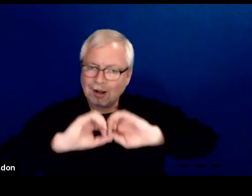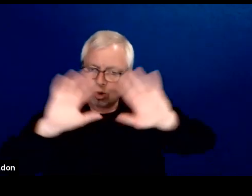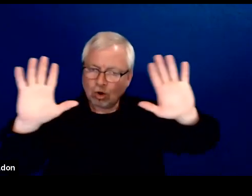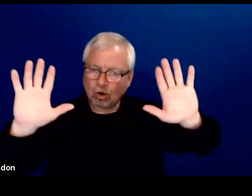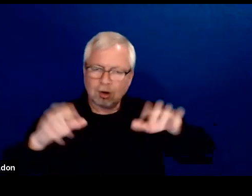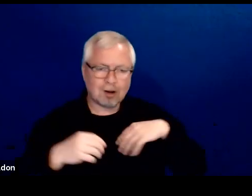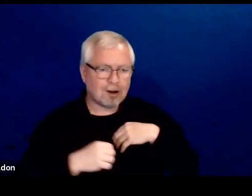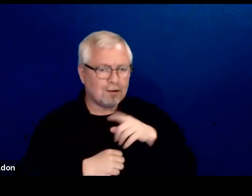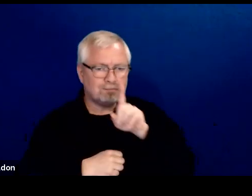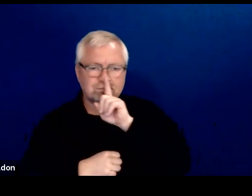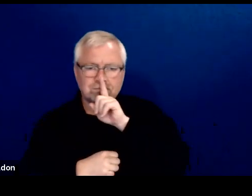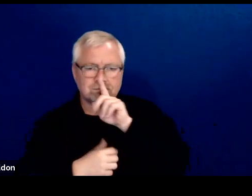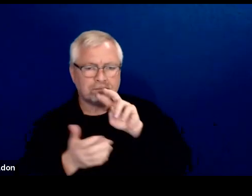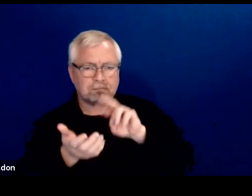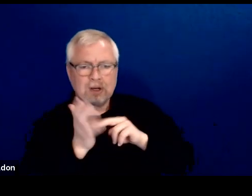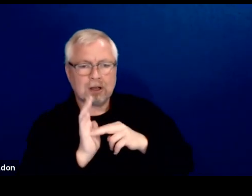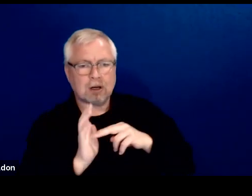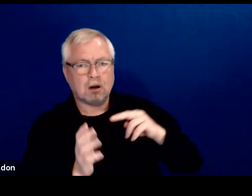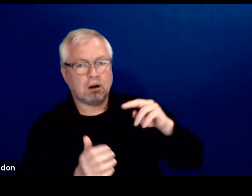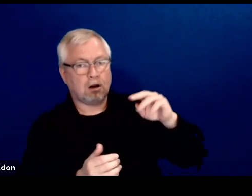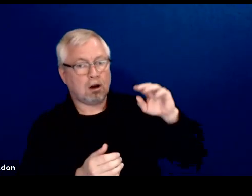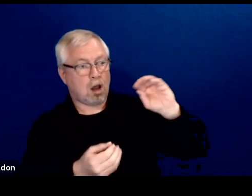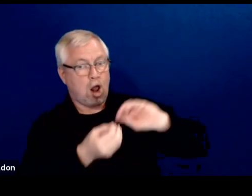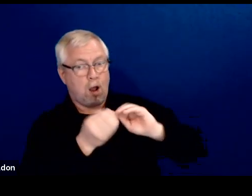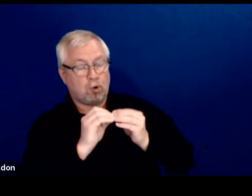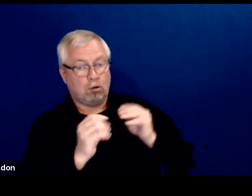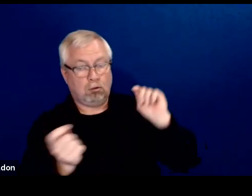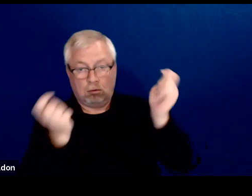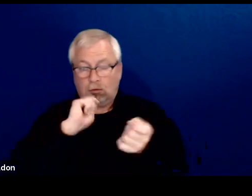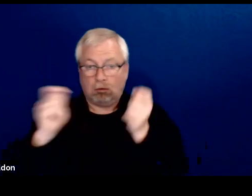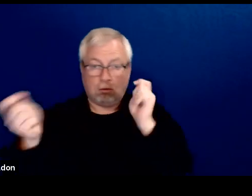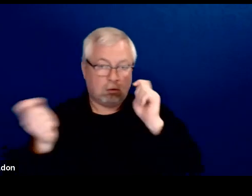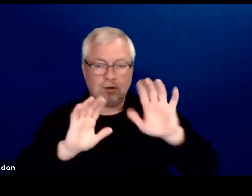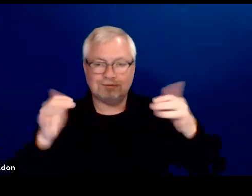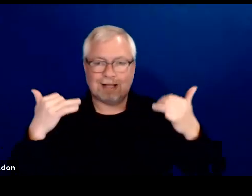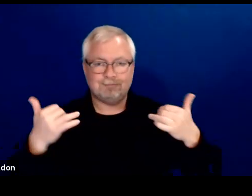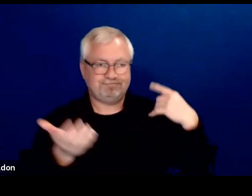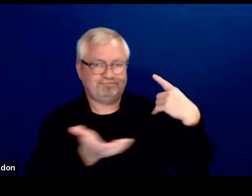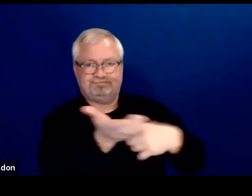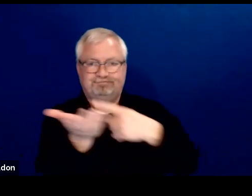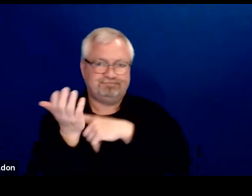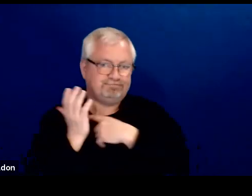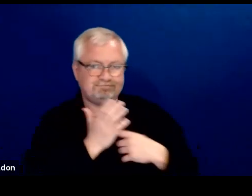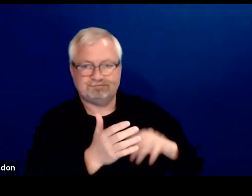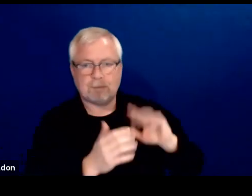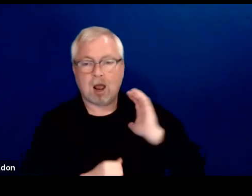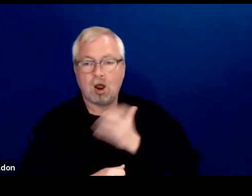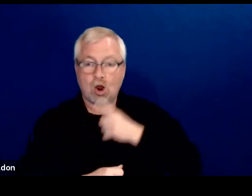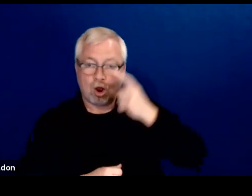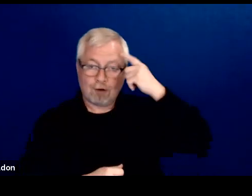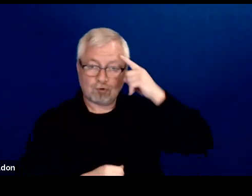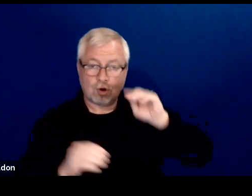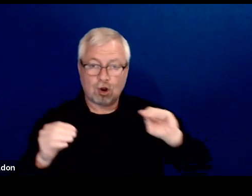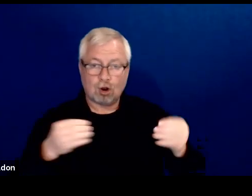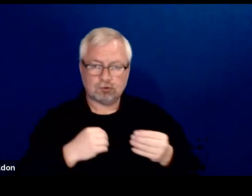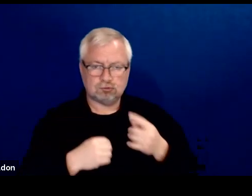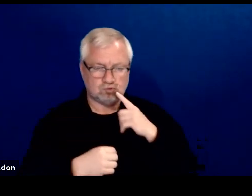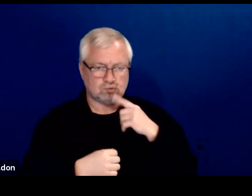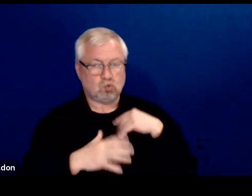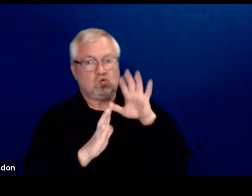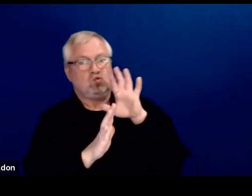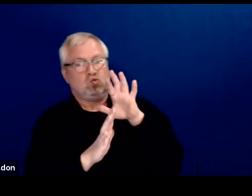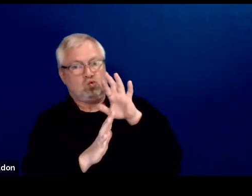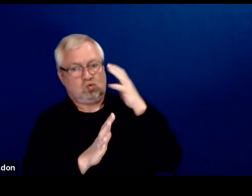on. And I have to tell you, there was a large discussion in our office about this, because that number shocked me. And I went through this. I said,